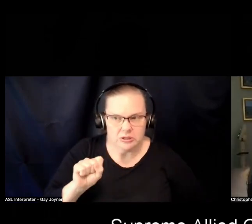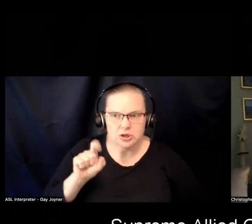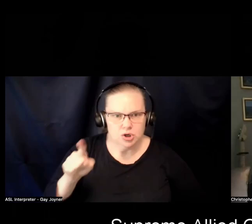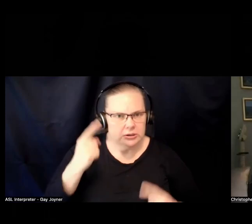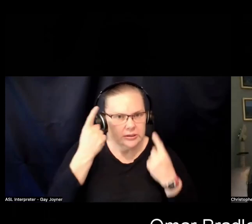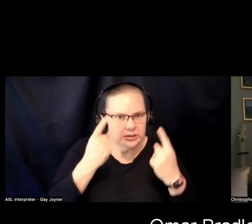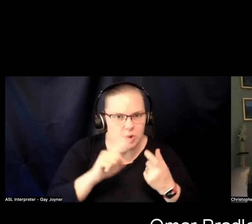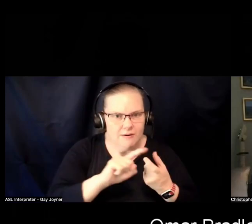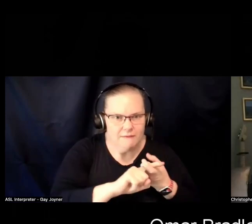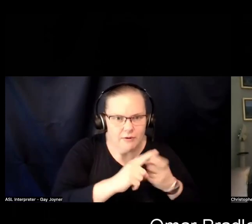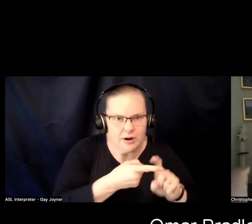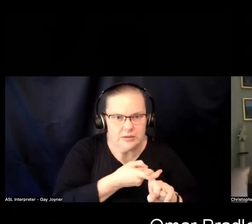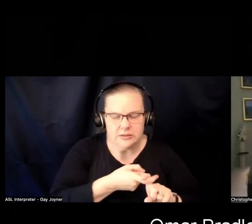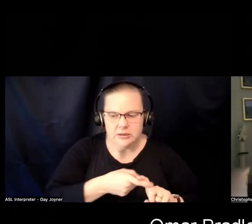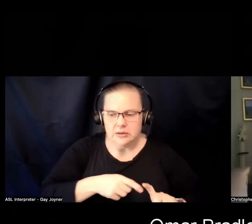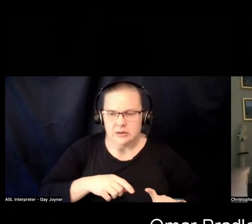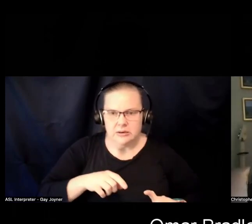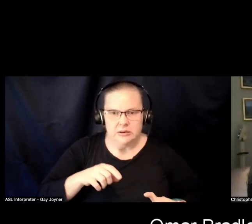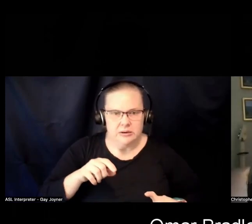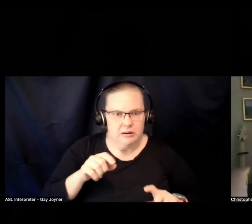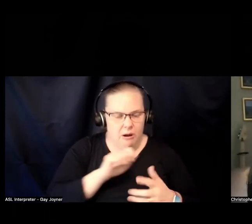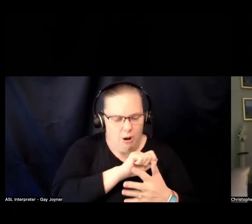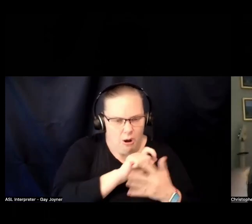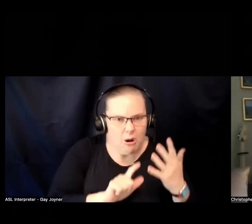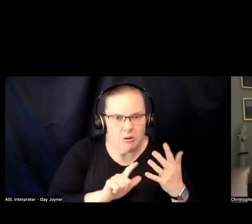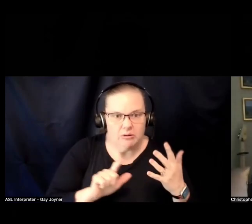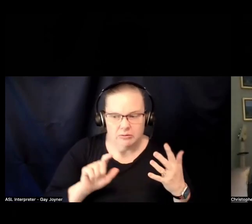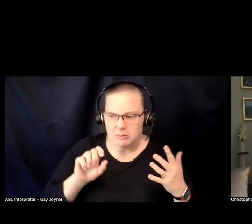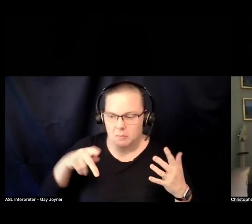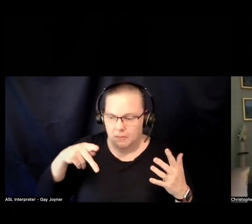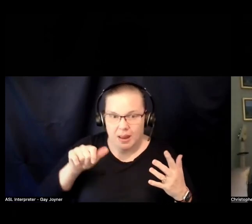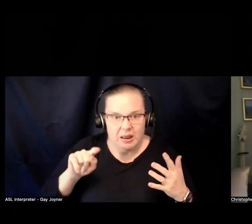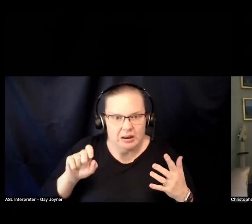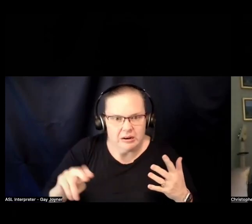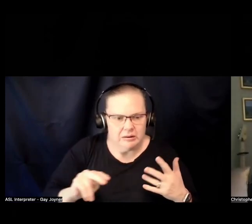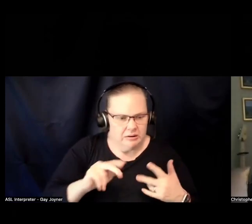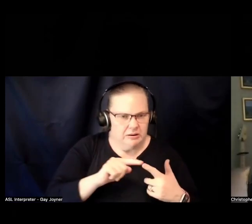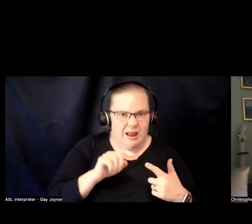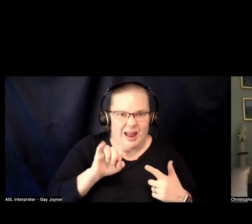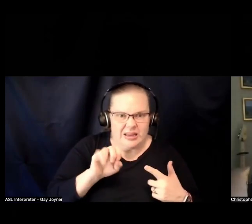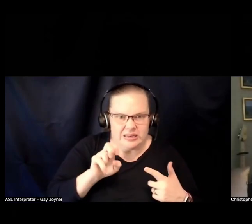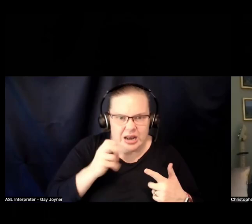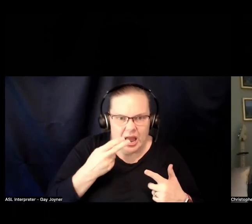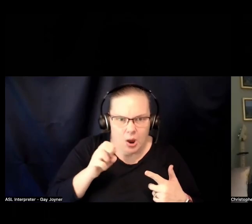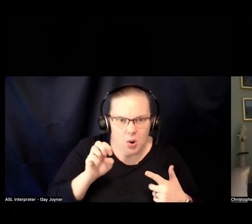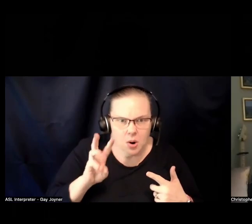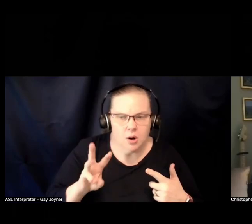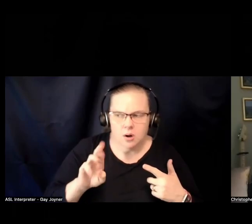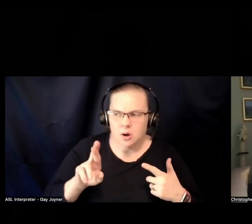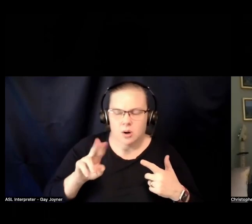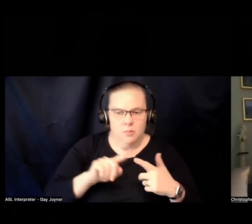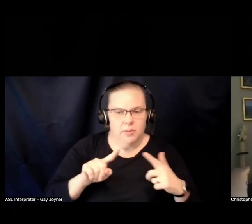Dwight Eisenhower, Omar Bradley, and General George S. Patton. What toll had been taken on them as they saw the terrible